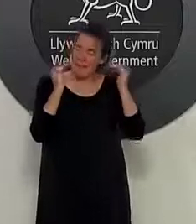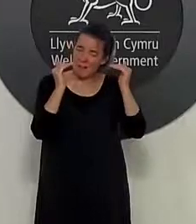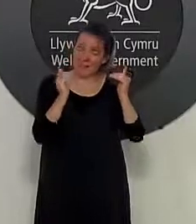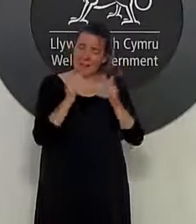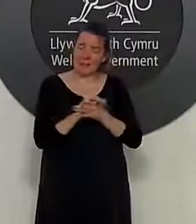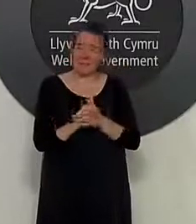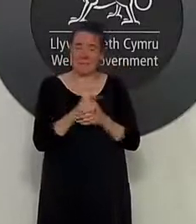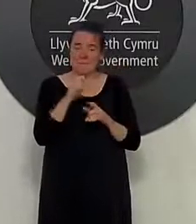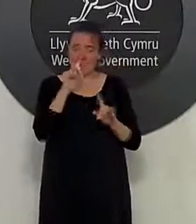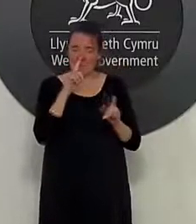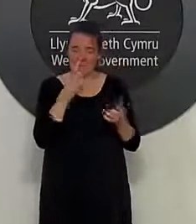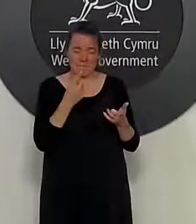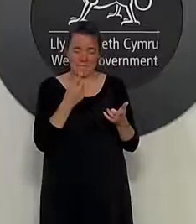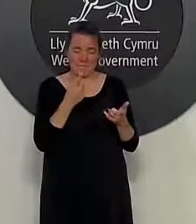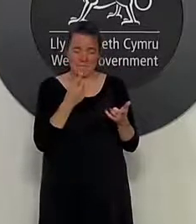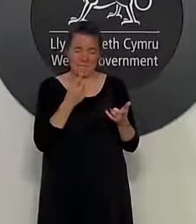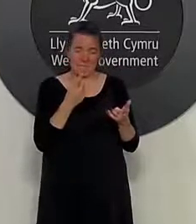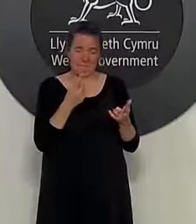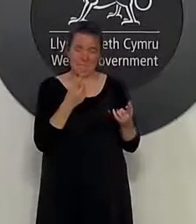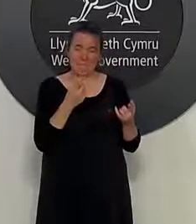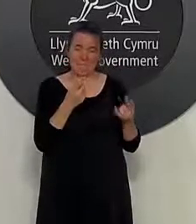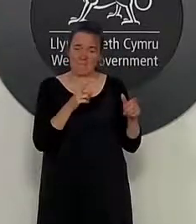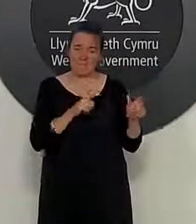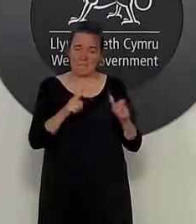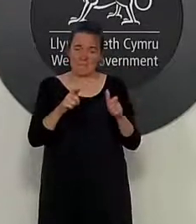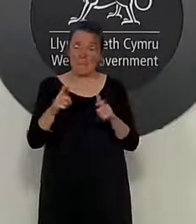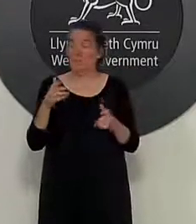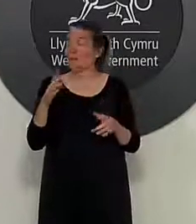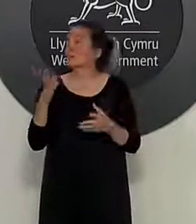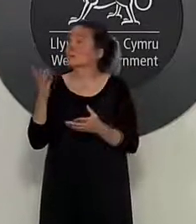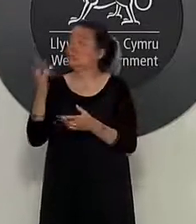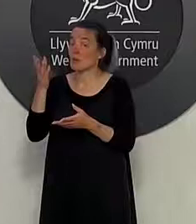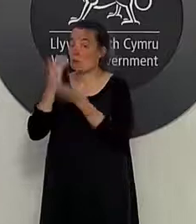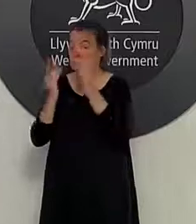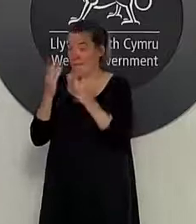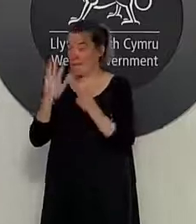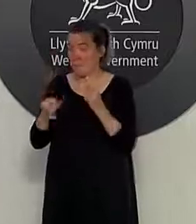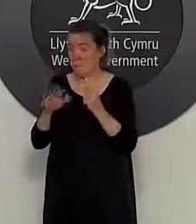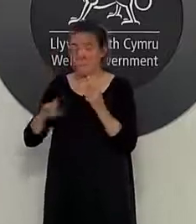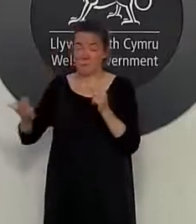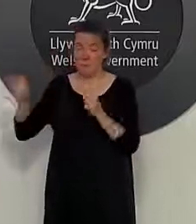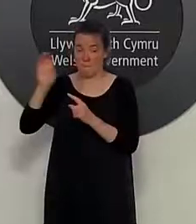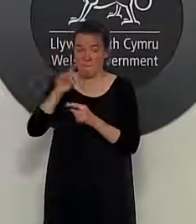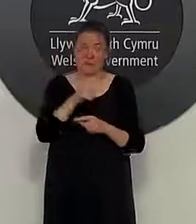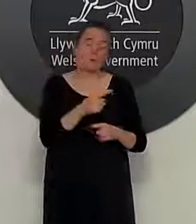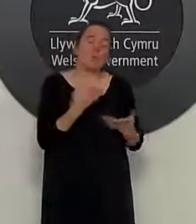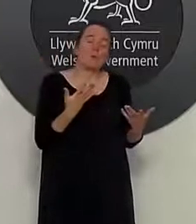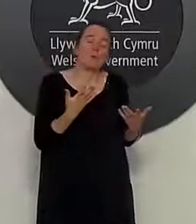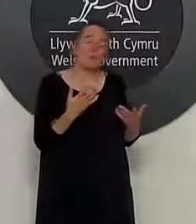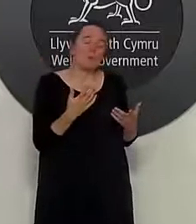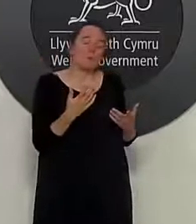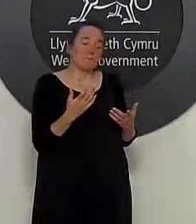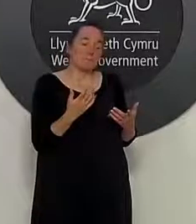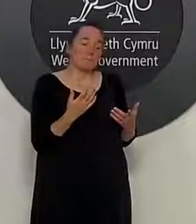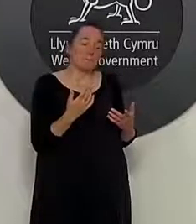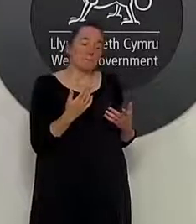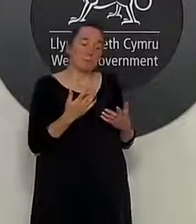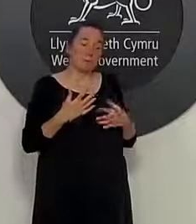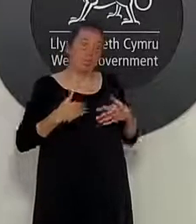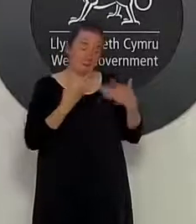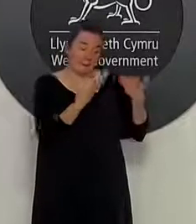right throughout Europe. But what we're doing here is giving local communities the right to